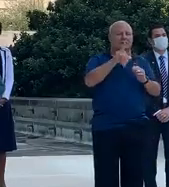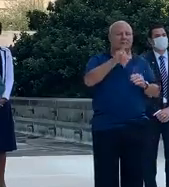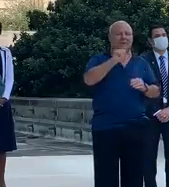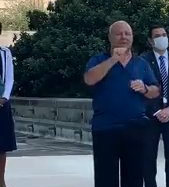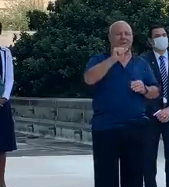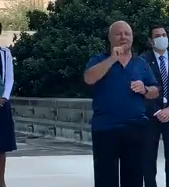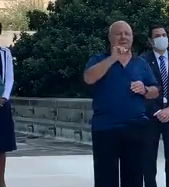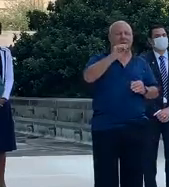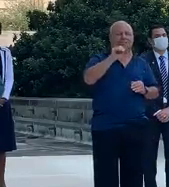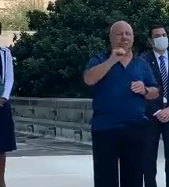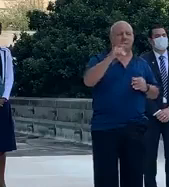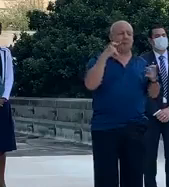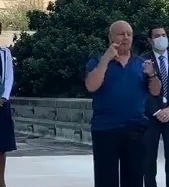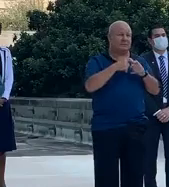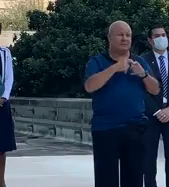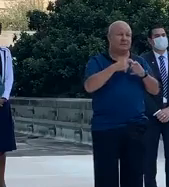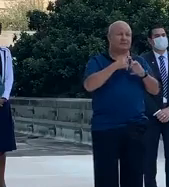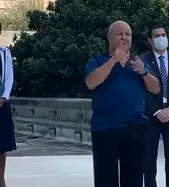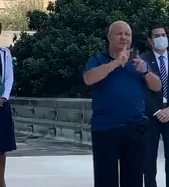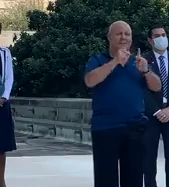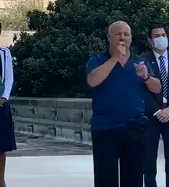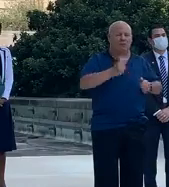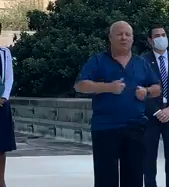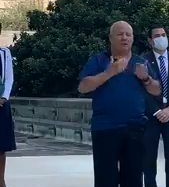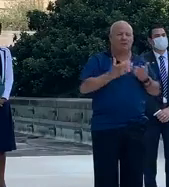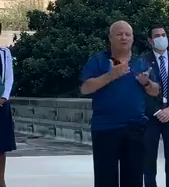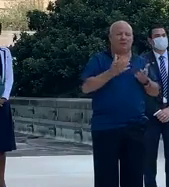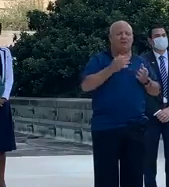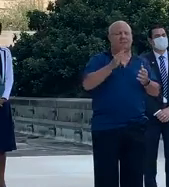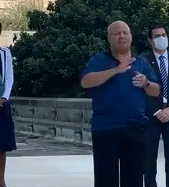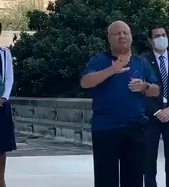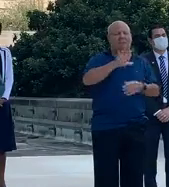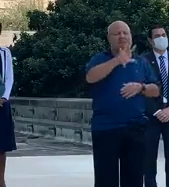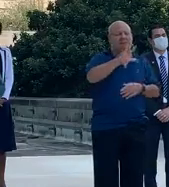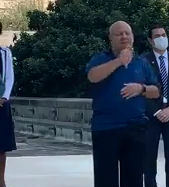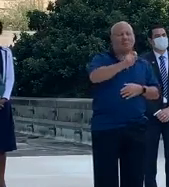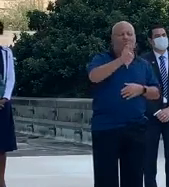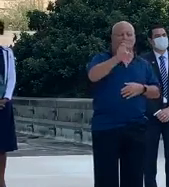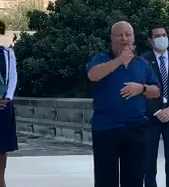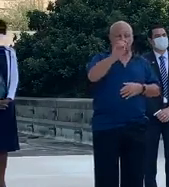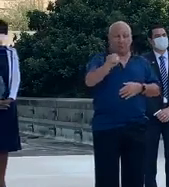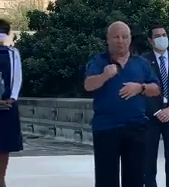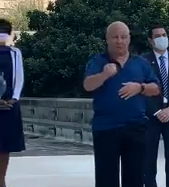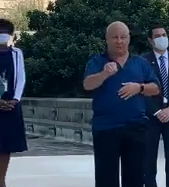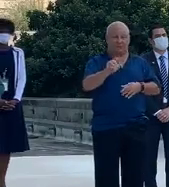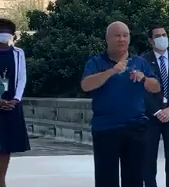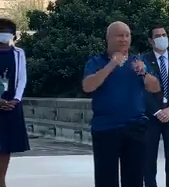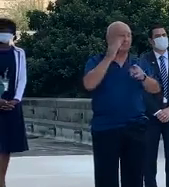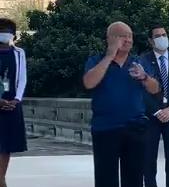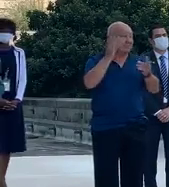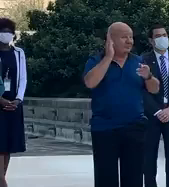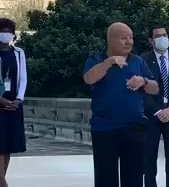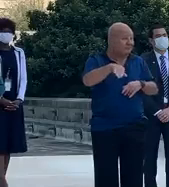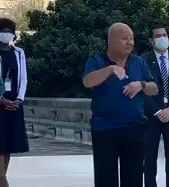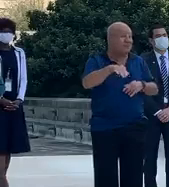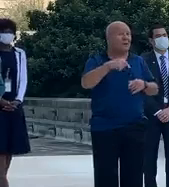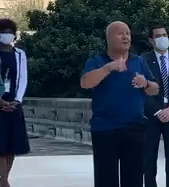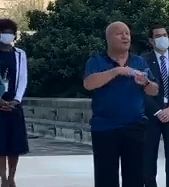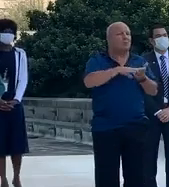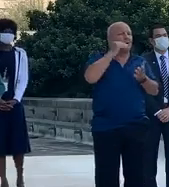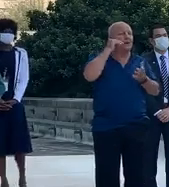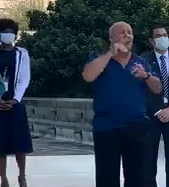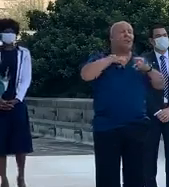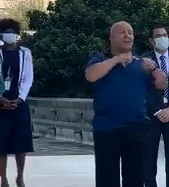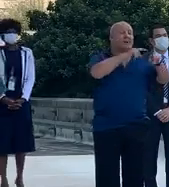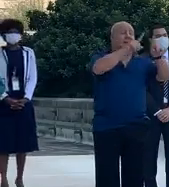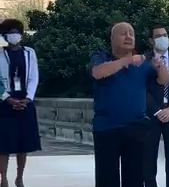about 5.6% of our population in our city. But you know what? We learned that as we started testing and setting